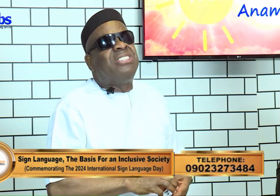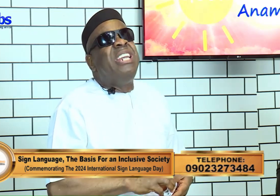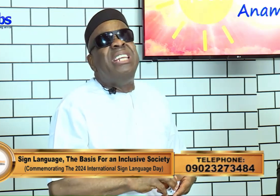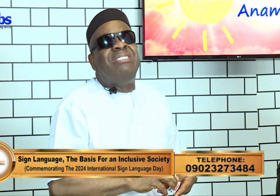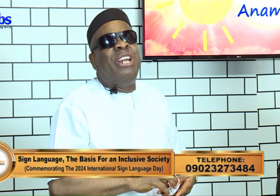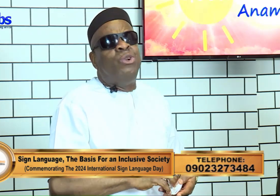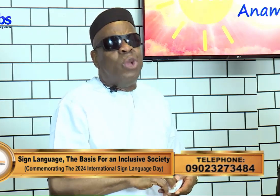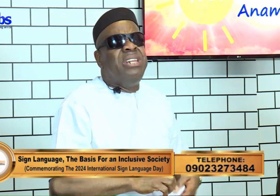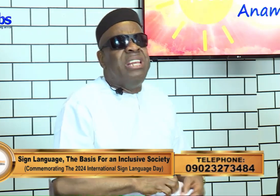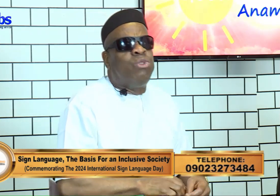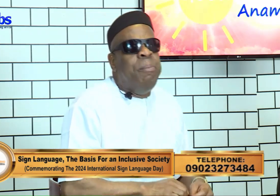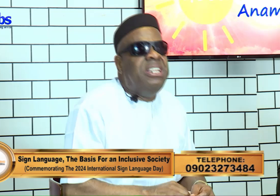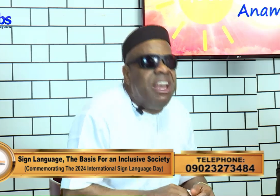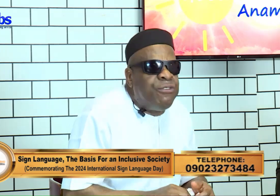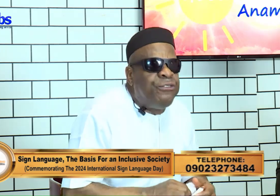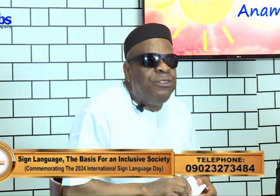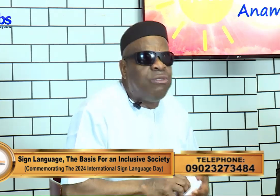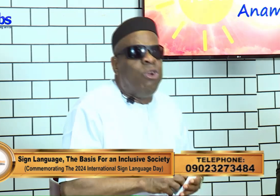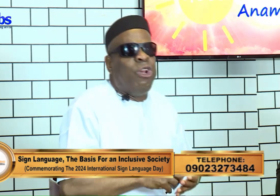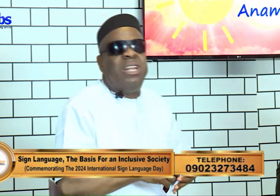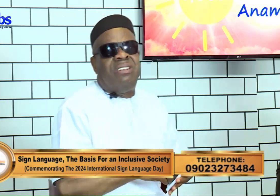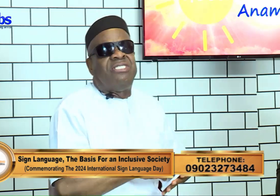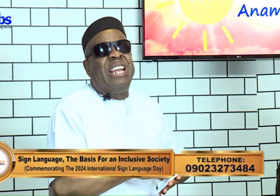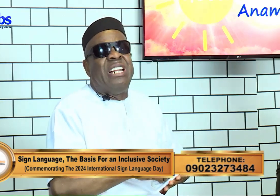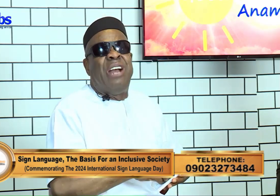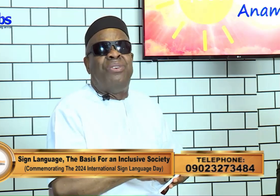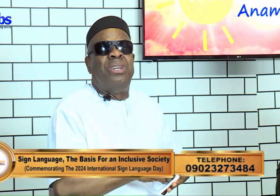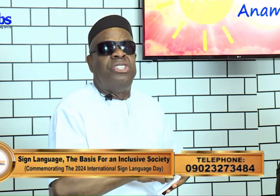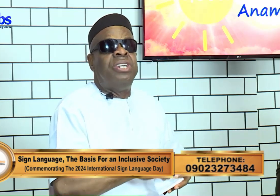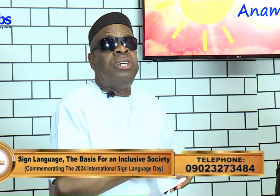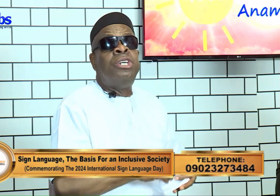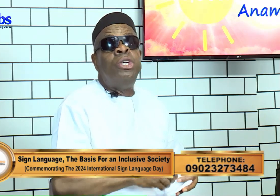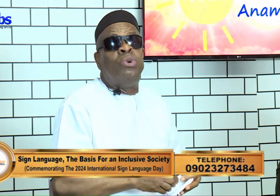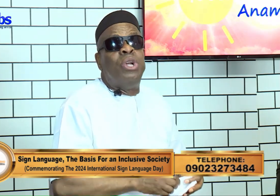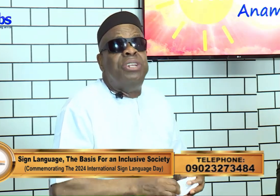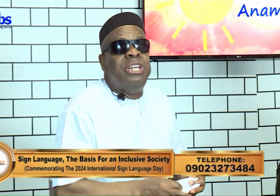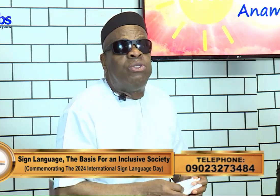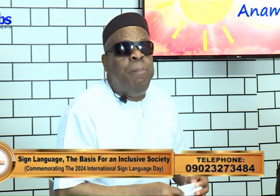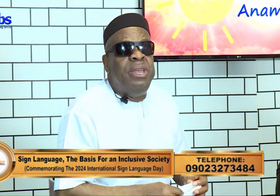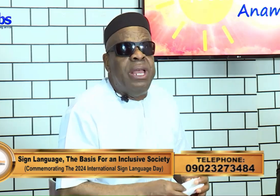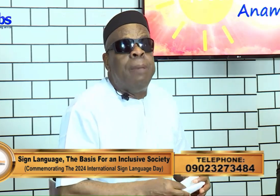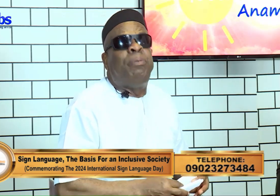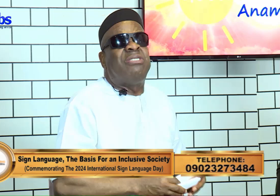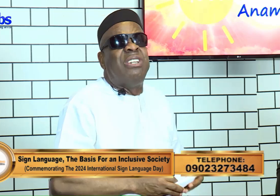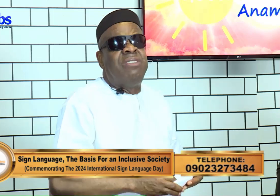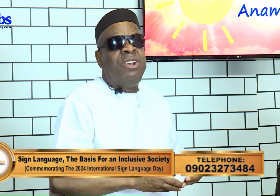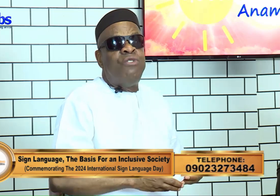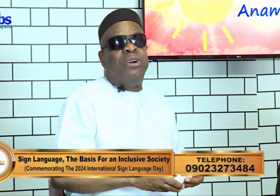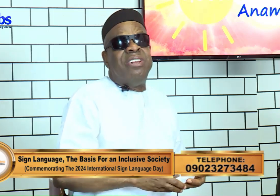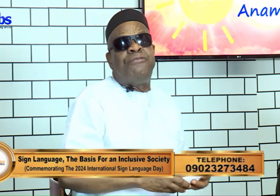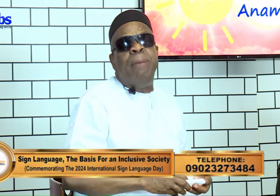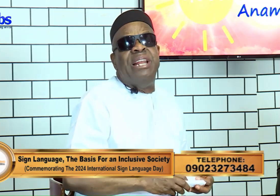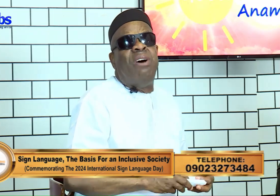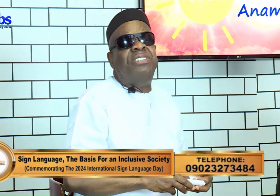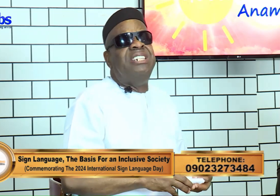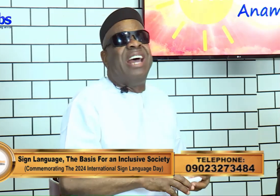we are saying is that you don't need to be deaf to learn a sign language. You don't need to be a person from